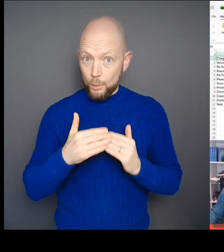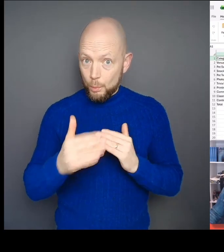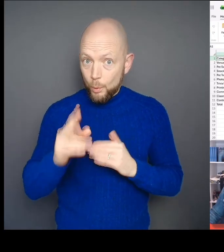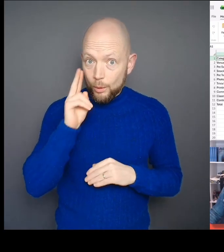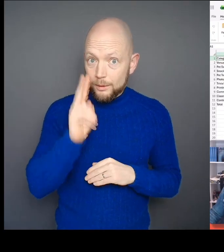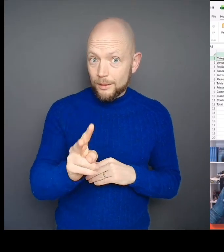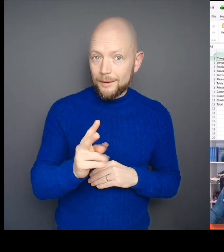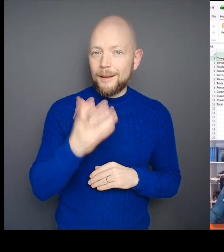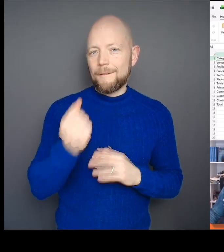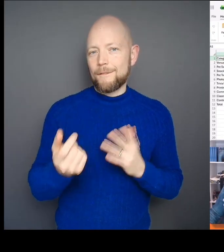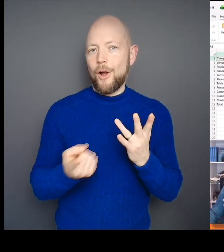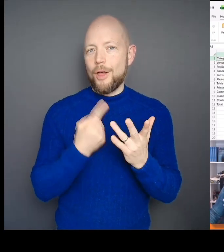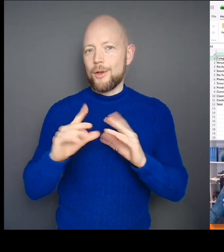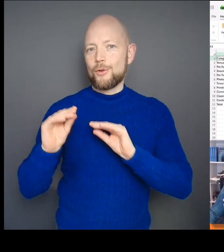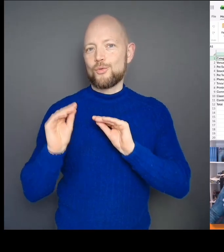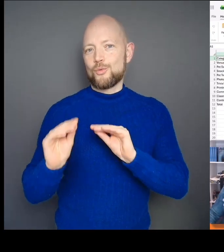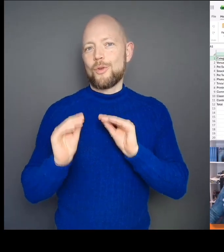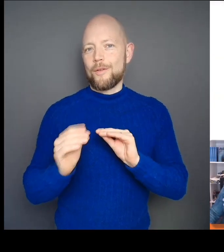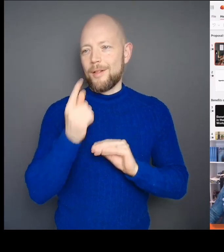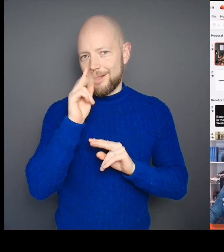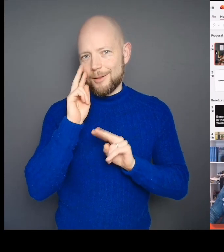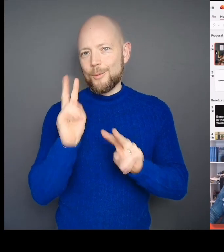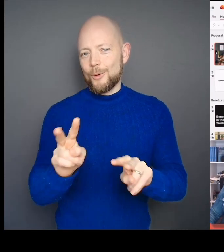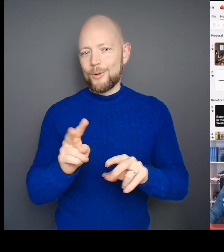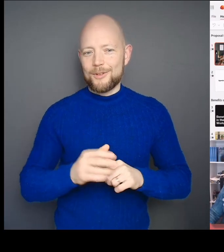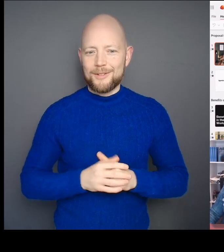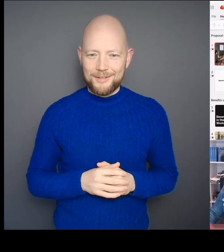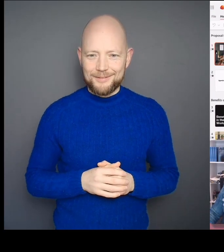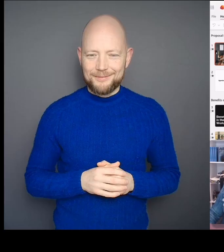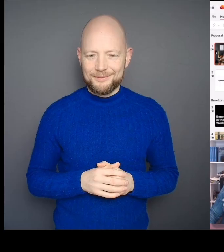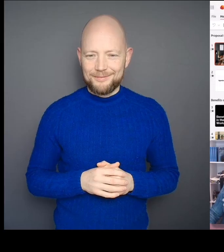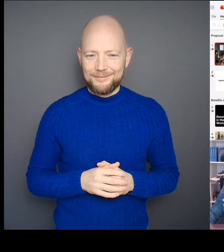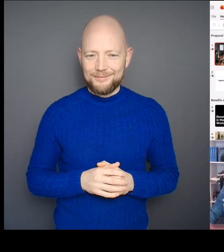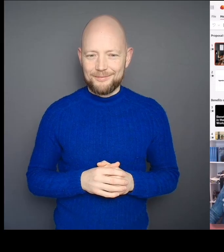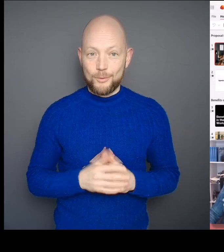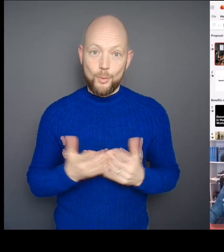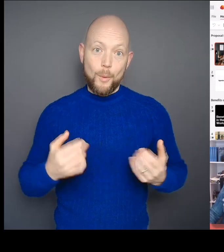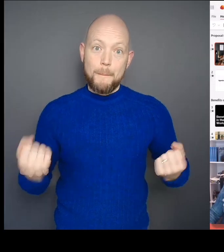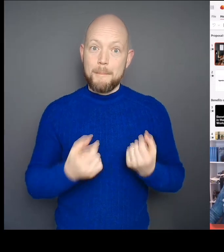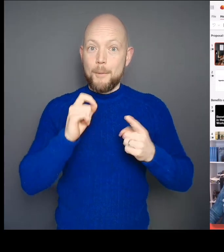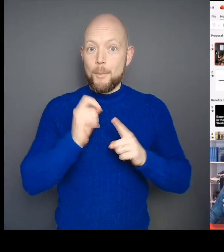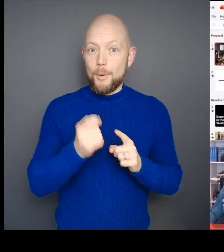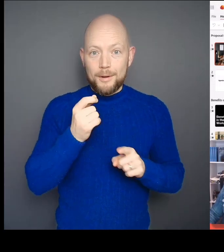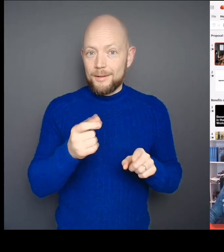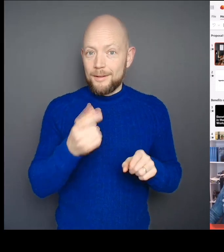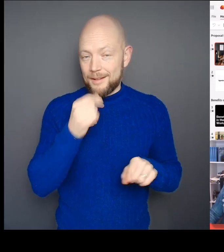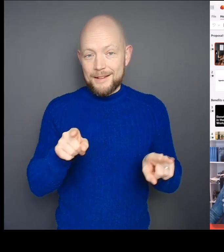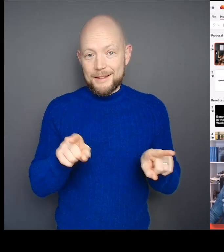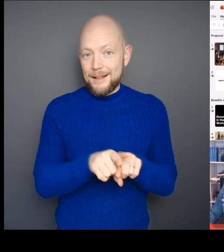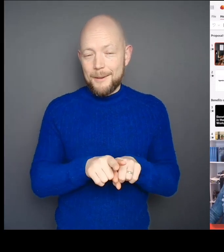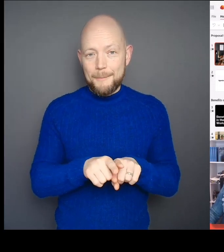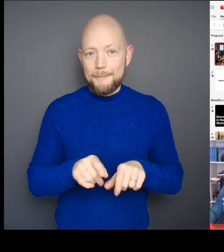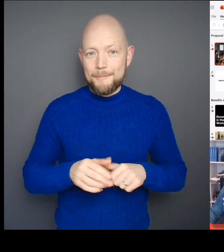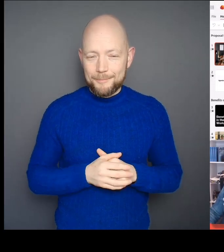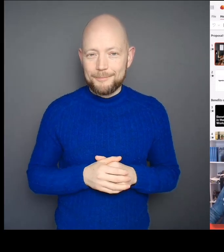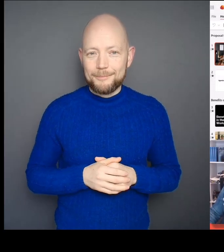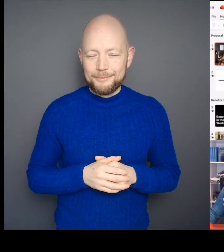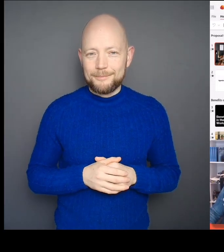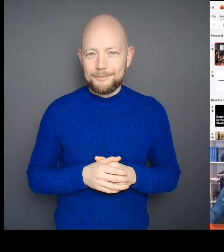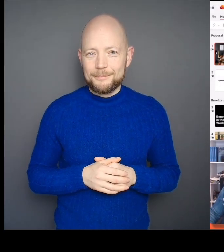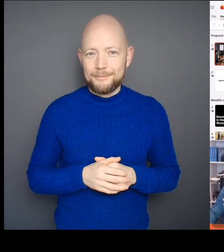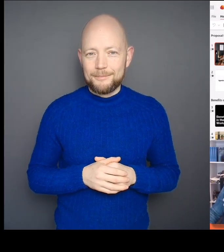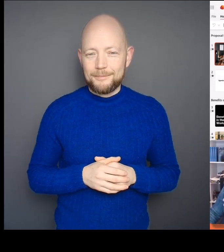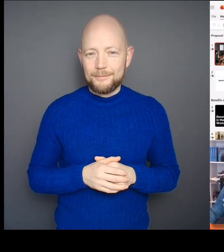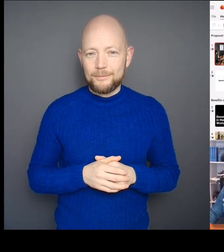whole tutorial on Copilot in Excel. And similarly in PowerPoint, you can use Copilot in PowerPoint to